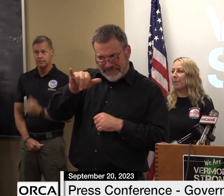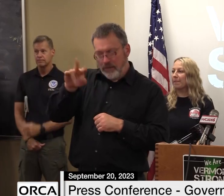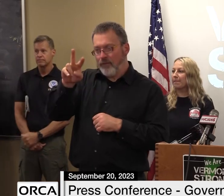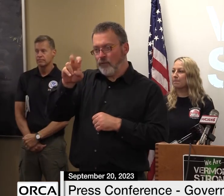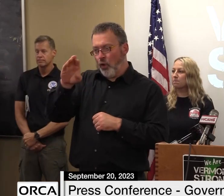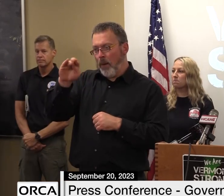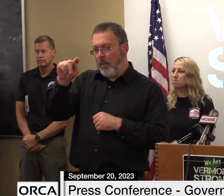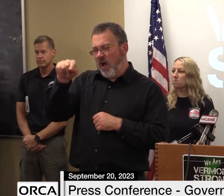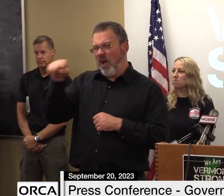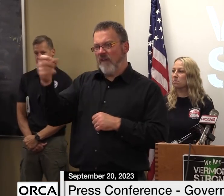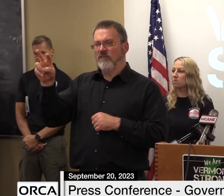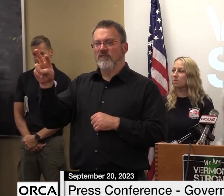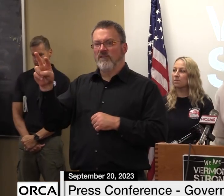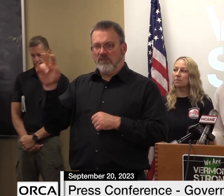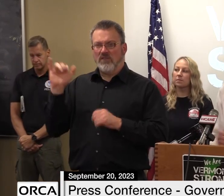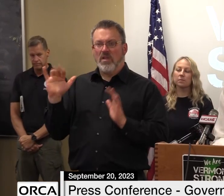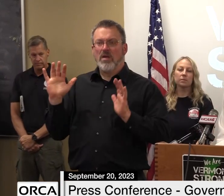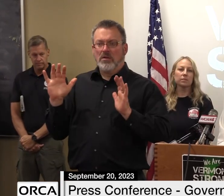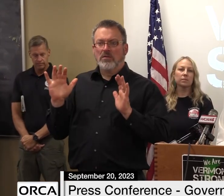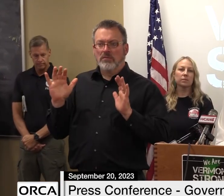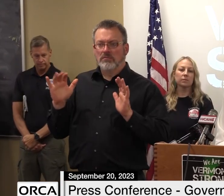Tim McQuiston, Vermont Business Magazine.